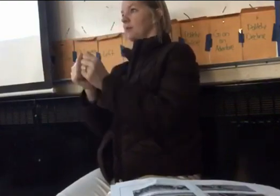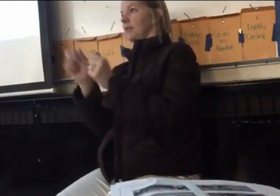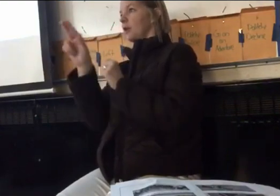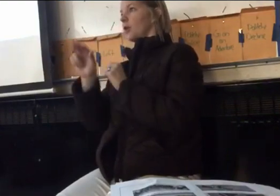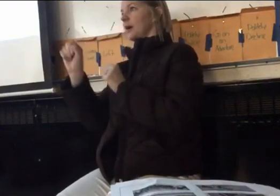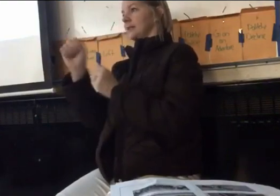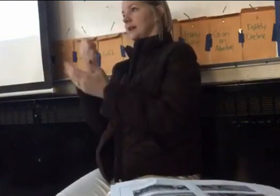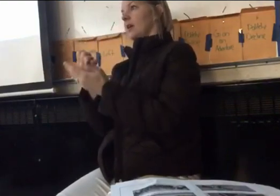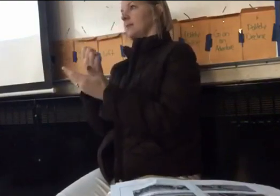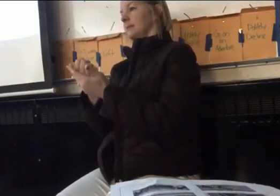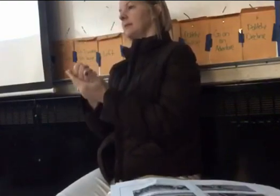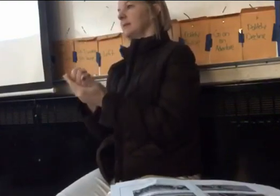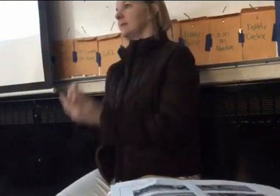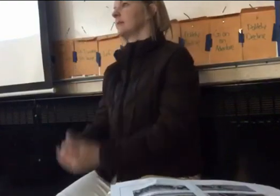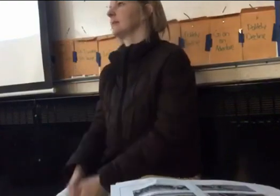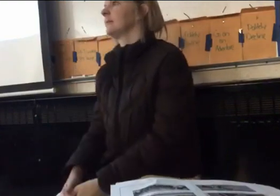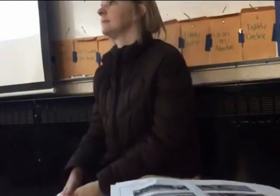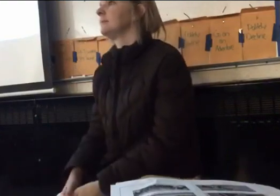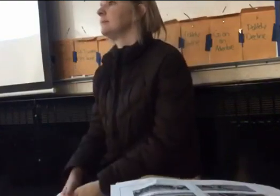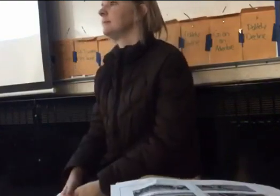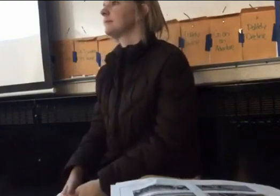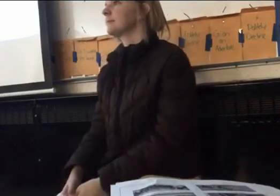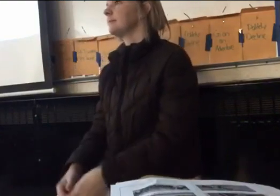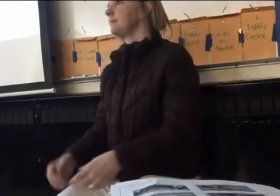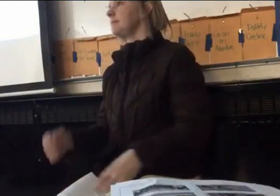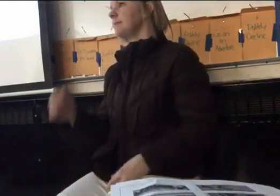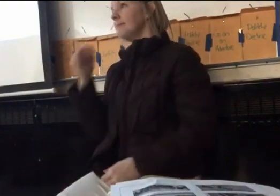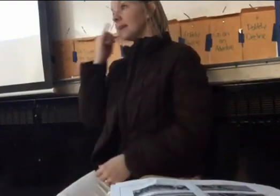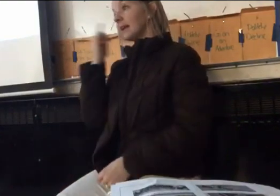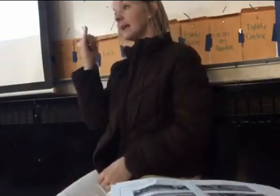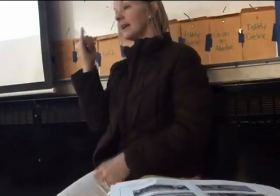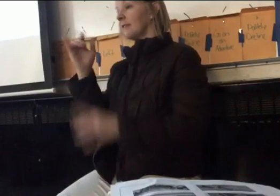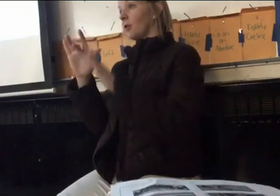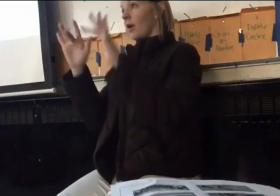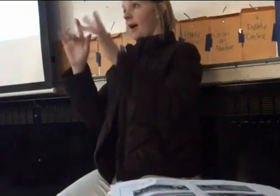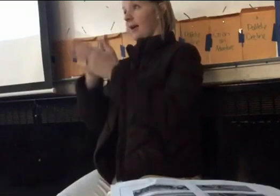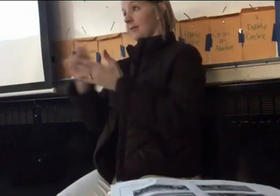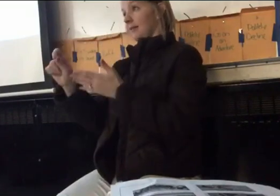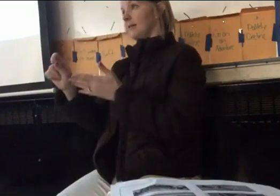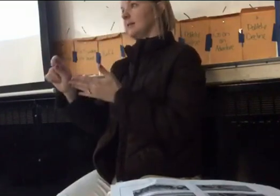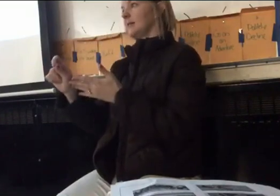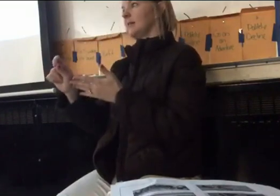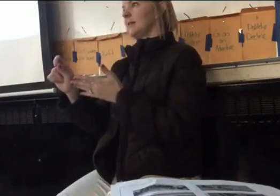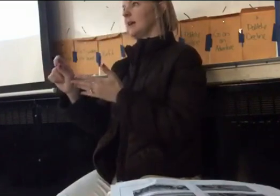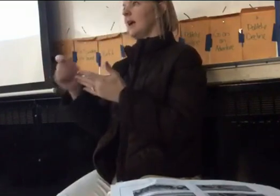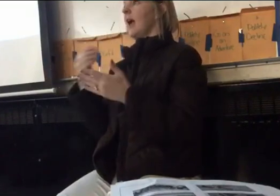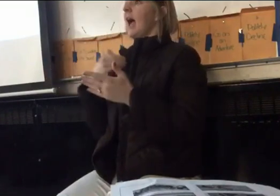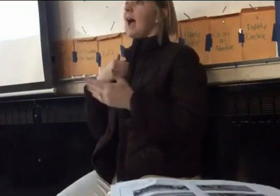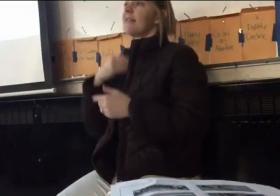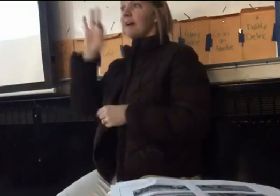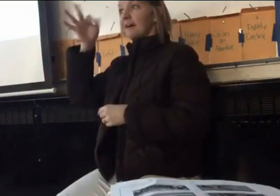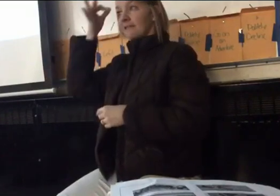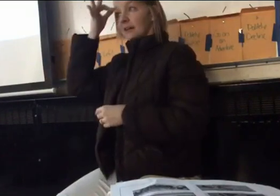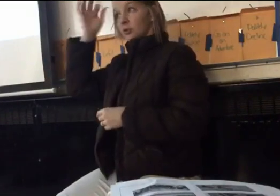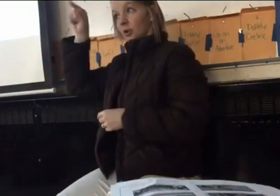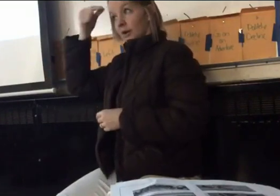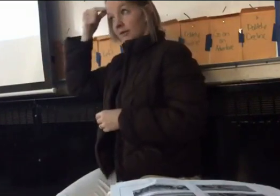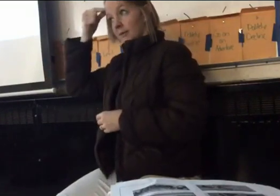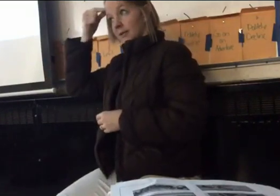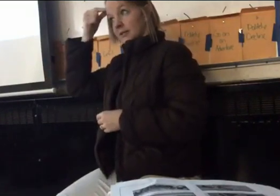economy. Now, if you will highlight in the first bullet, have federal